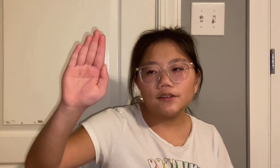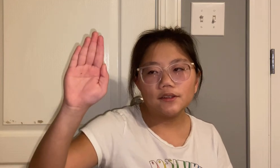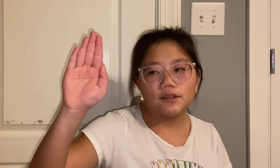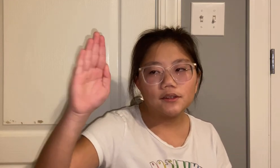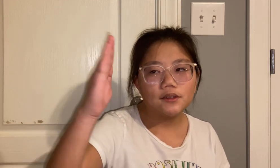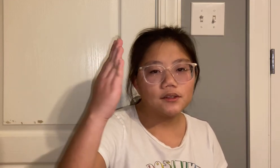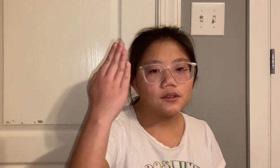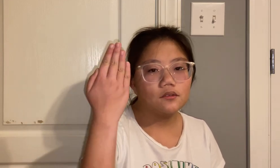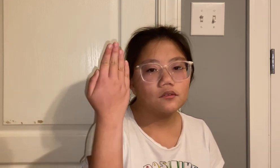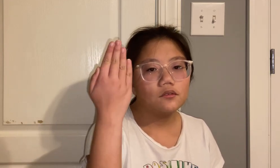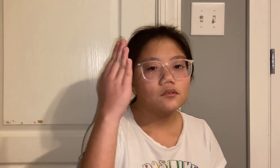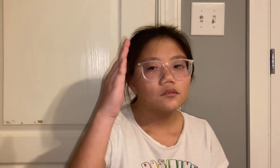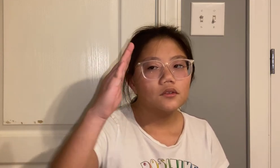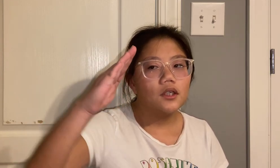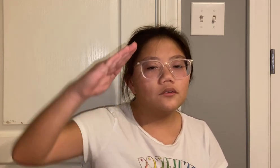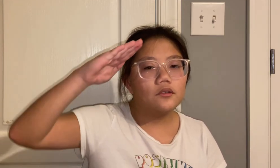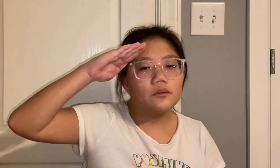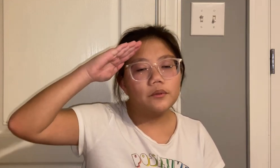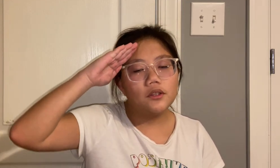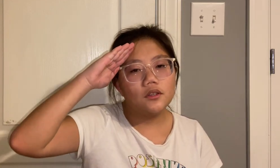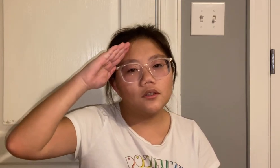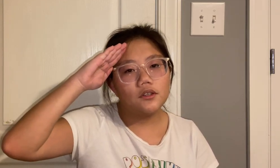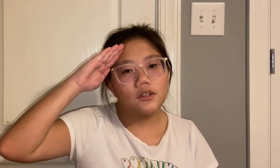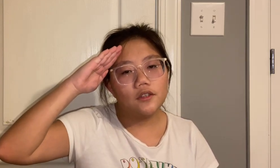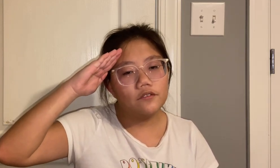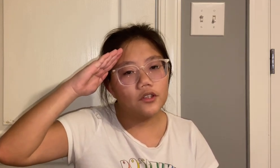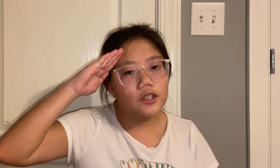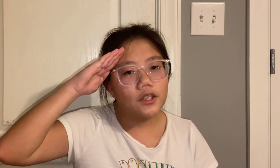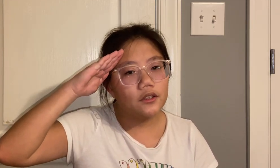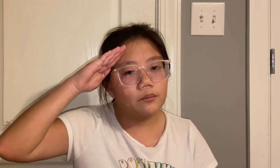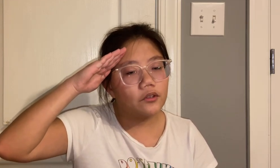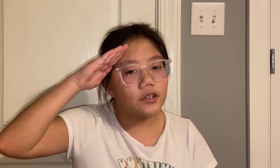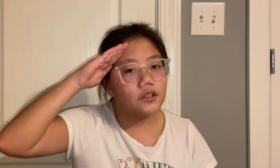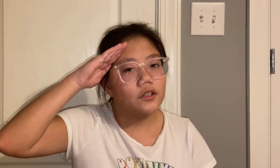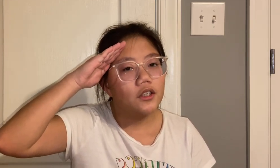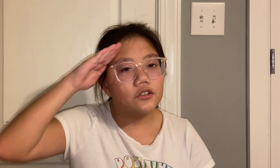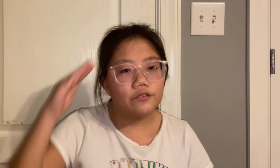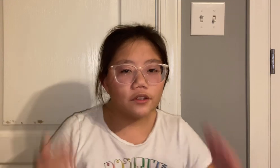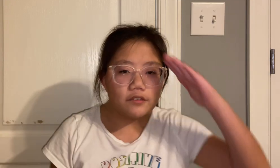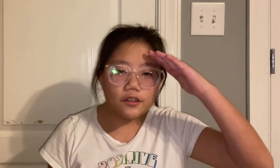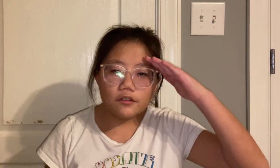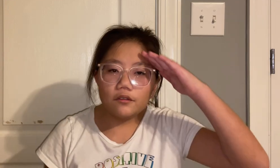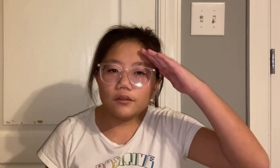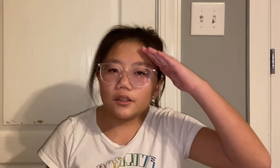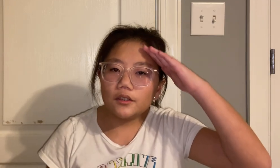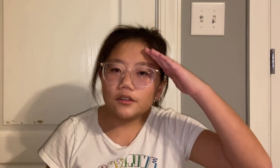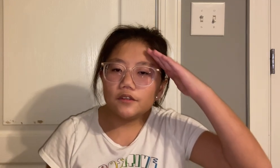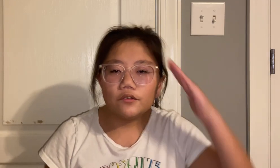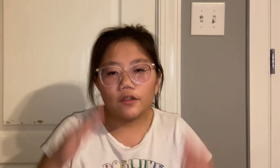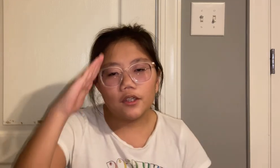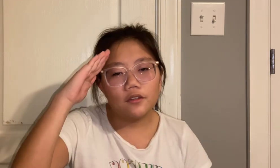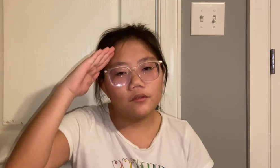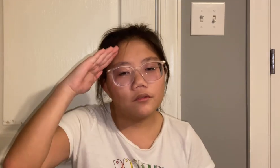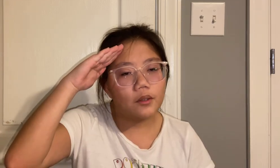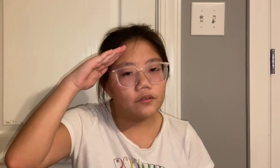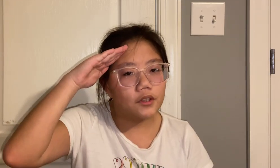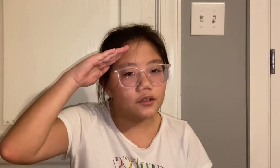and you're going to put it on the side of your head like about right here so if you're left-handed do it like this if you're right-handed do it about right here